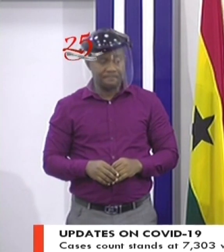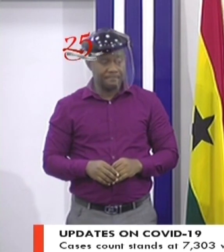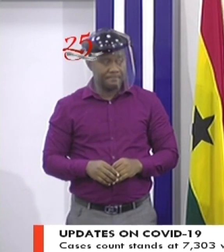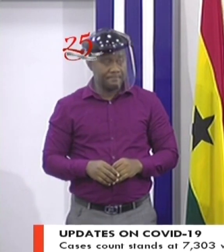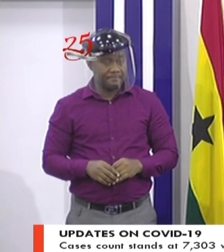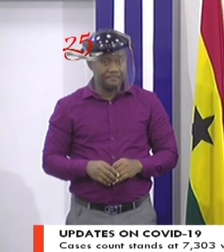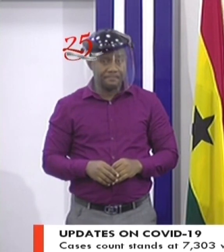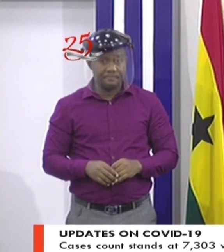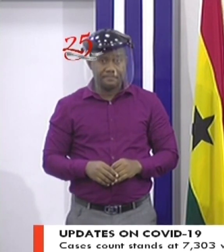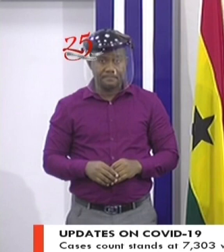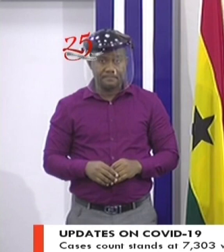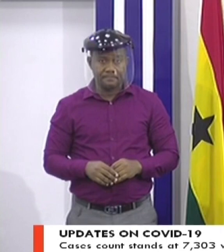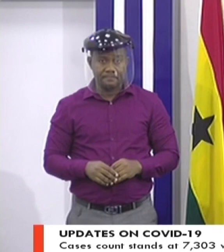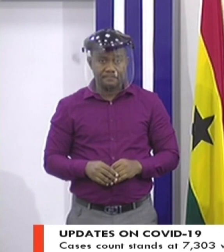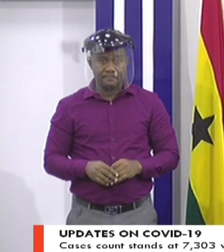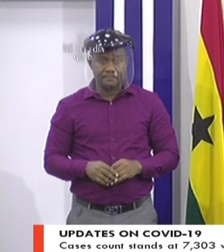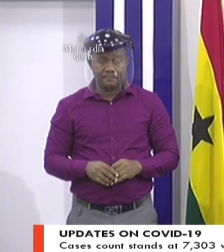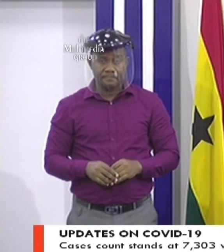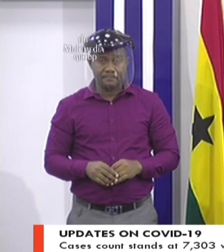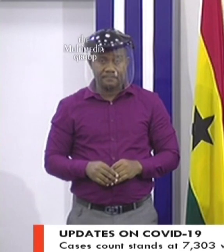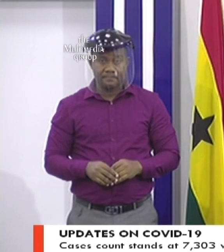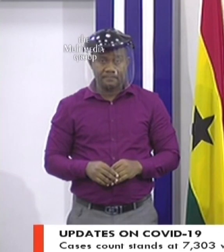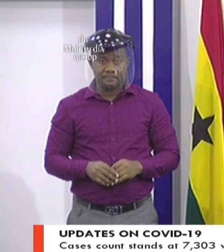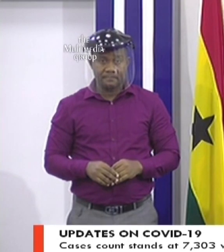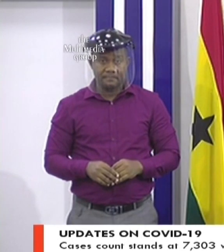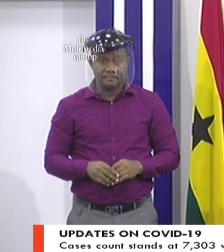Validation, including,